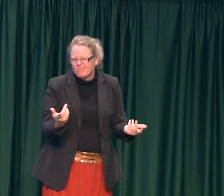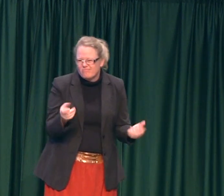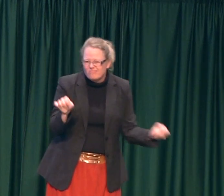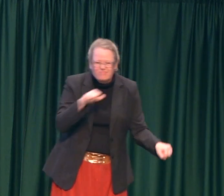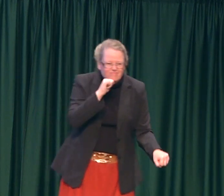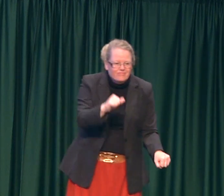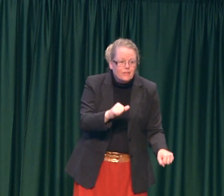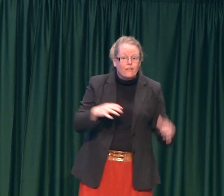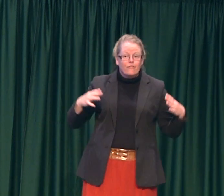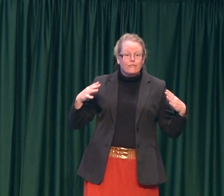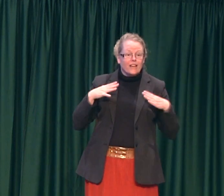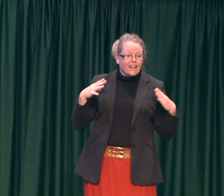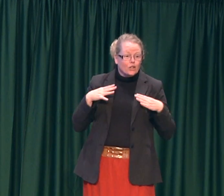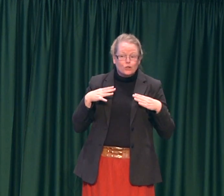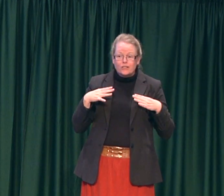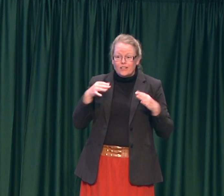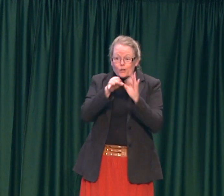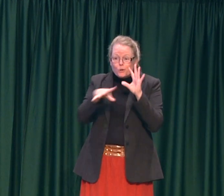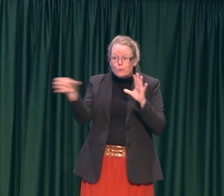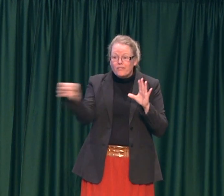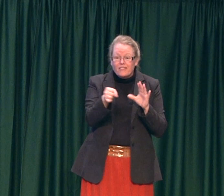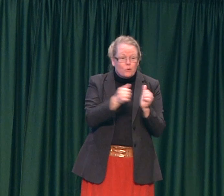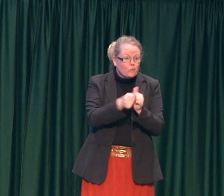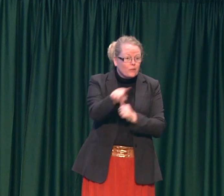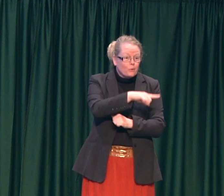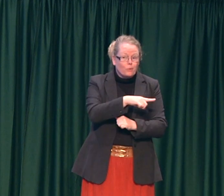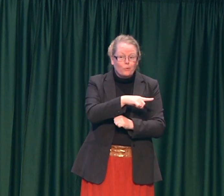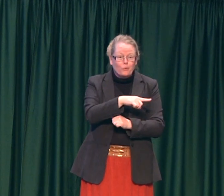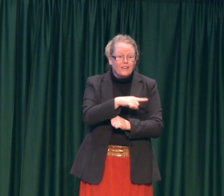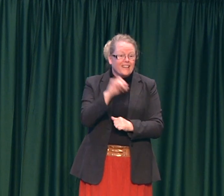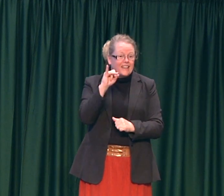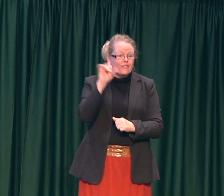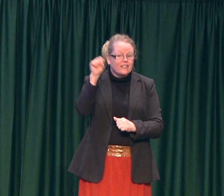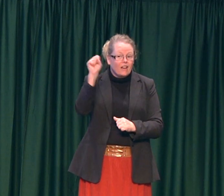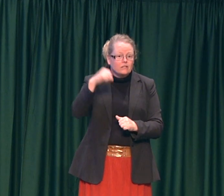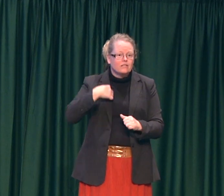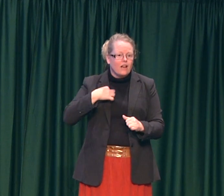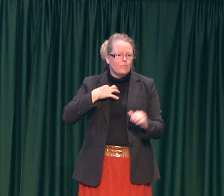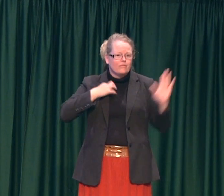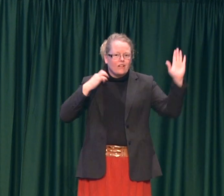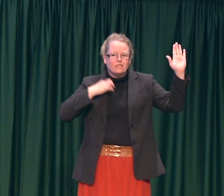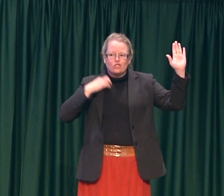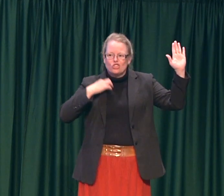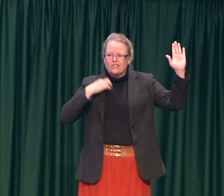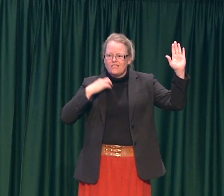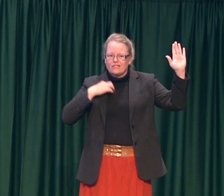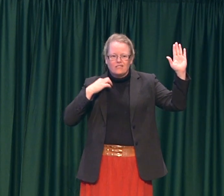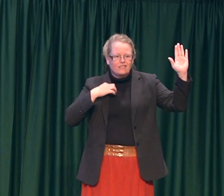And I mean, you don't have an interpreter with you at home. You don't take your interpreter with you on